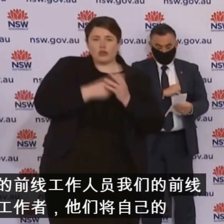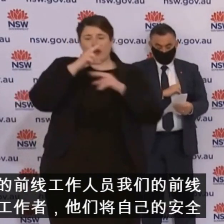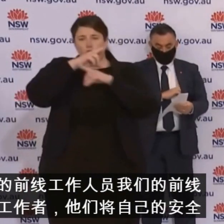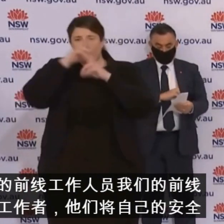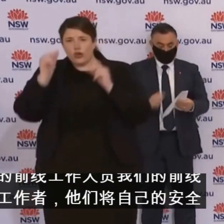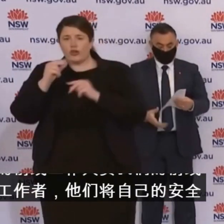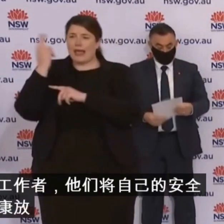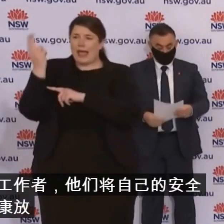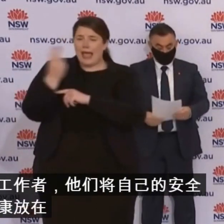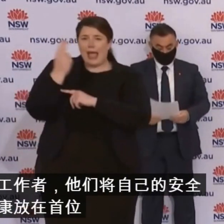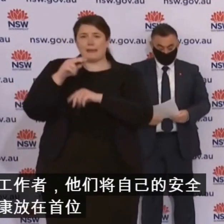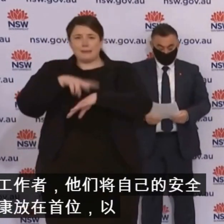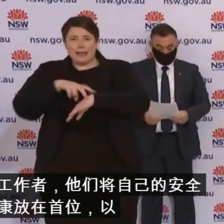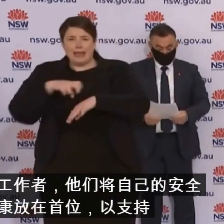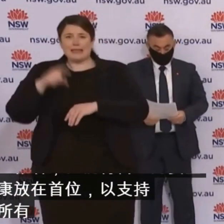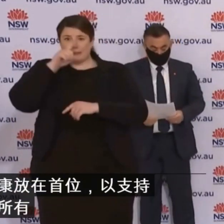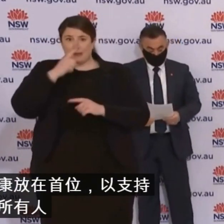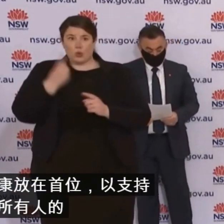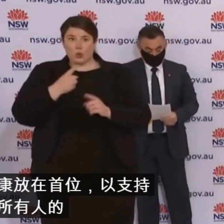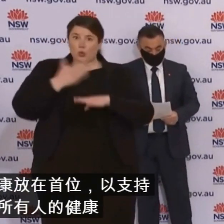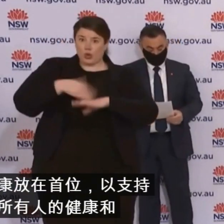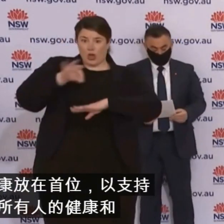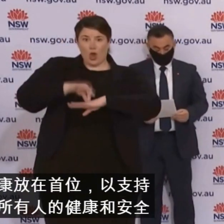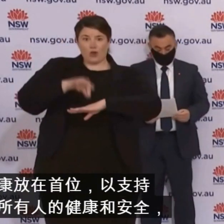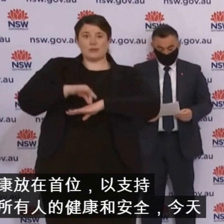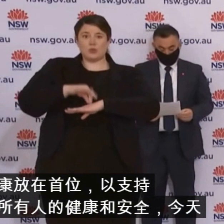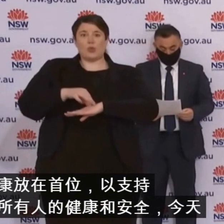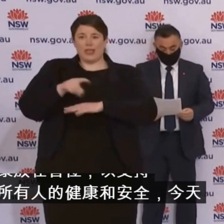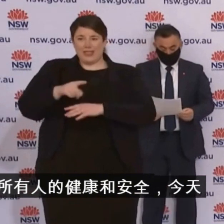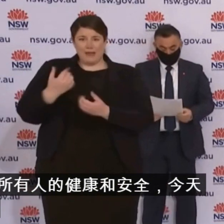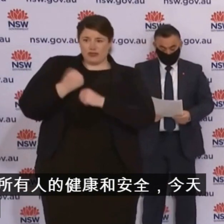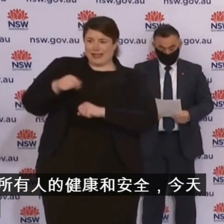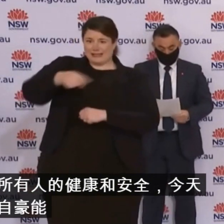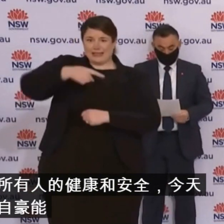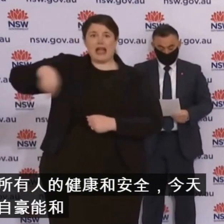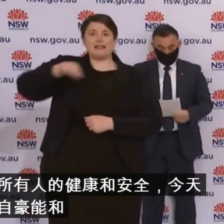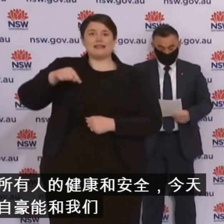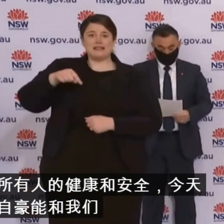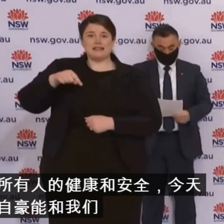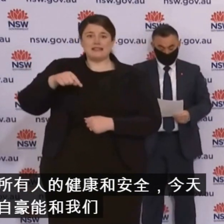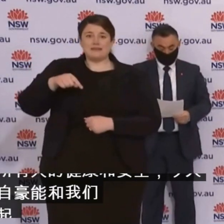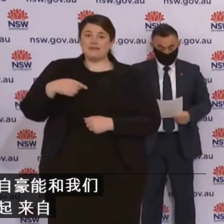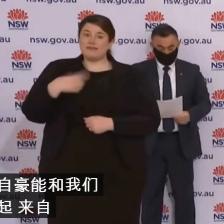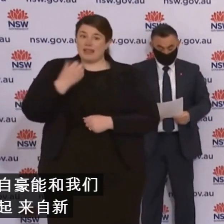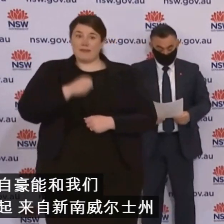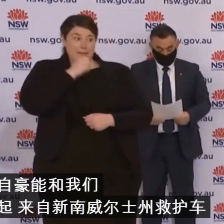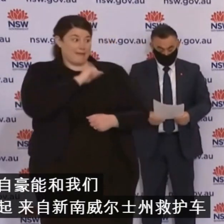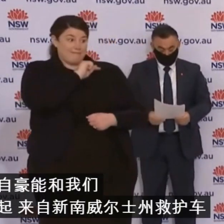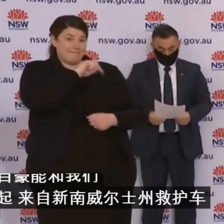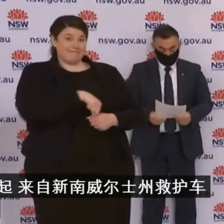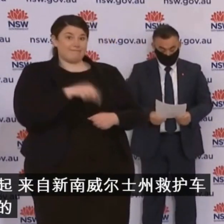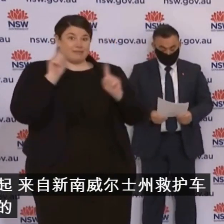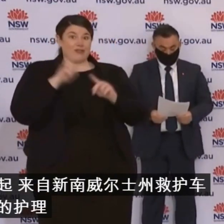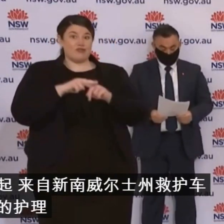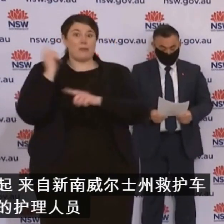put their own safety and health on the line to support the health and safety of all of us. And today I'm so proud to have with us Joe Ibrahim from the New South Wales